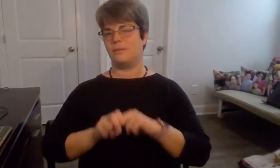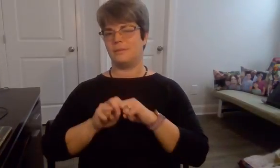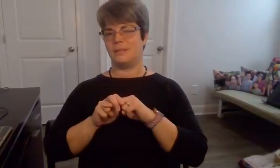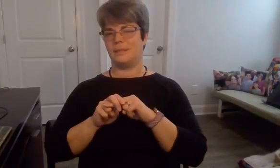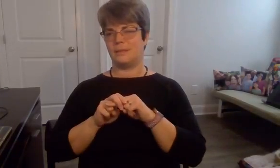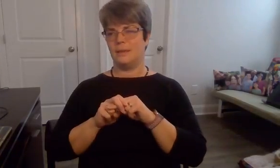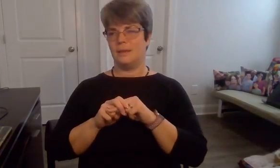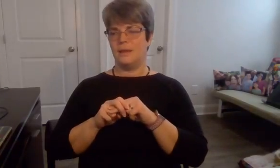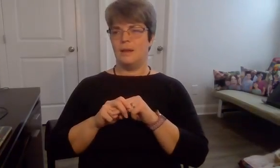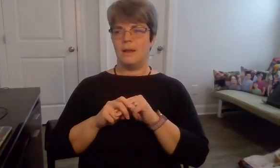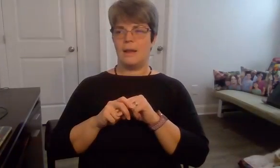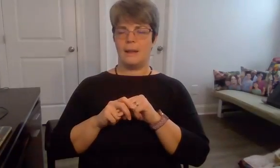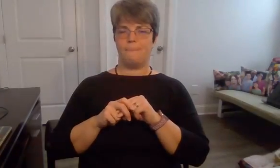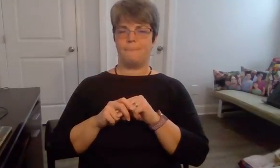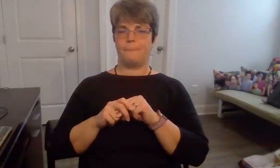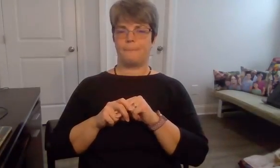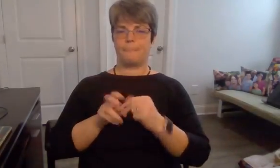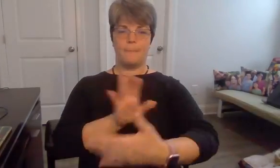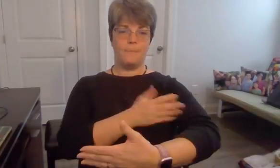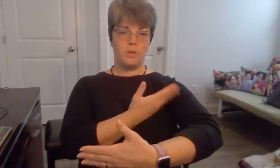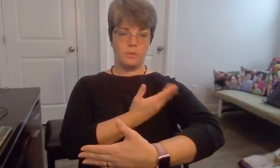that make sense? Music.